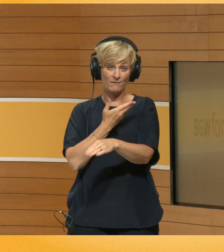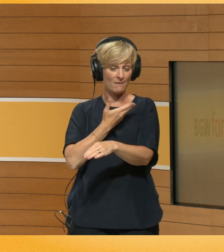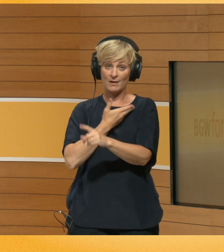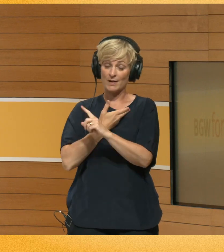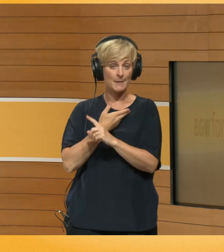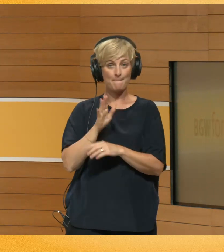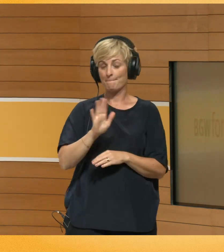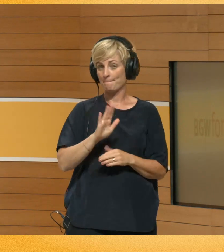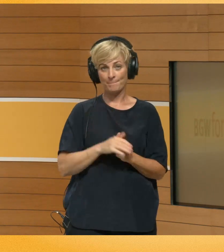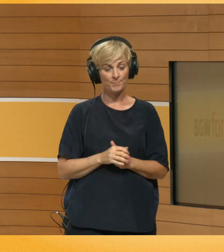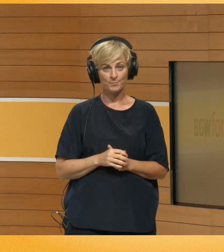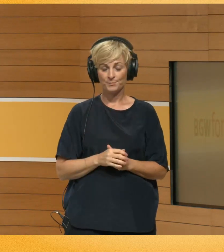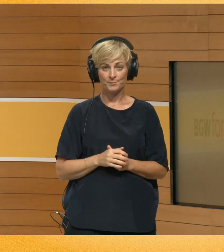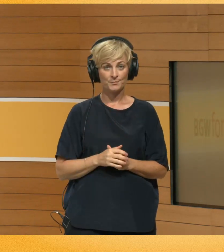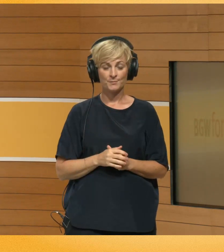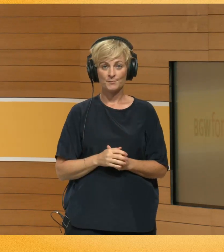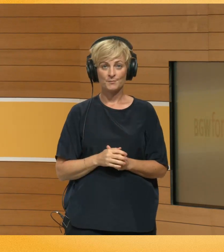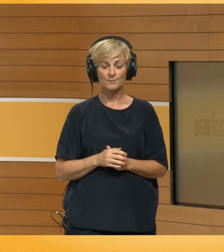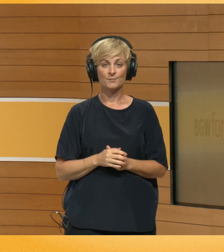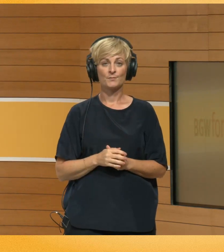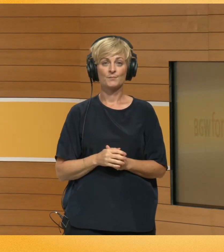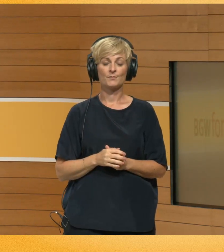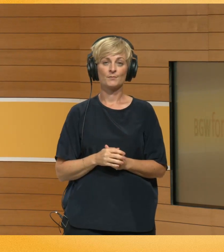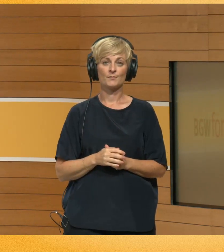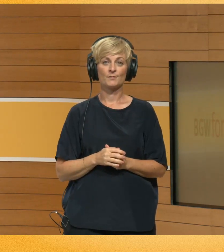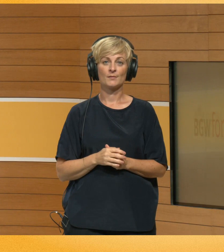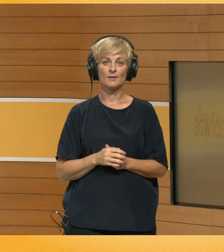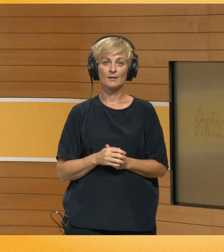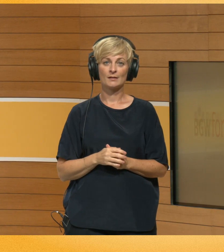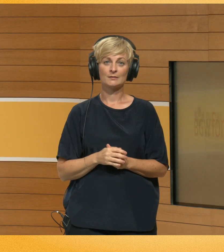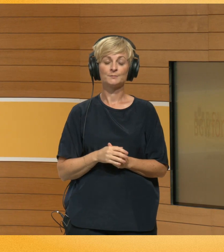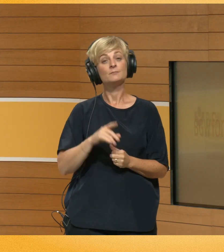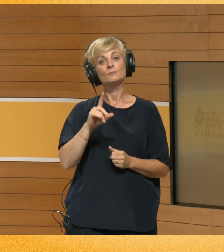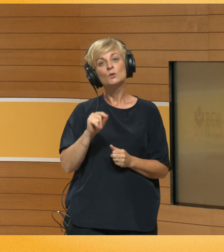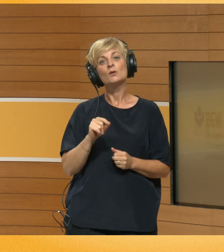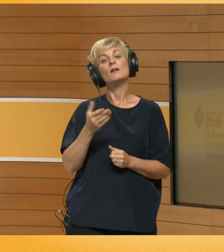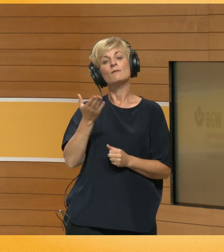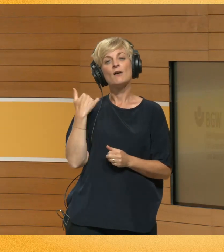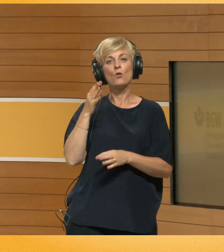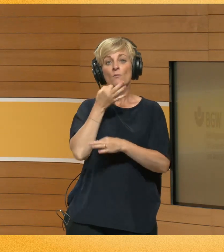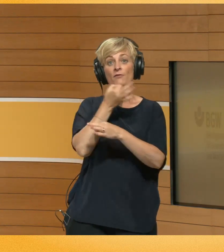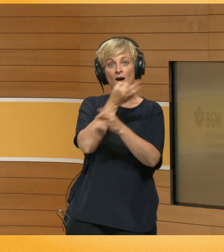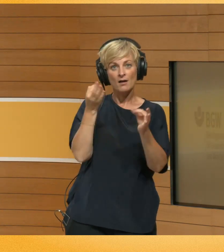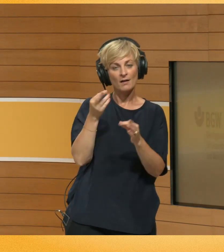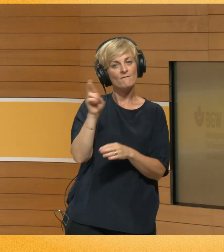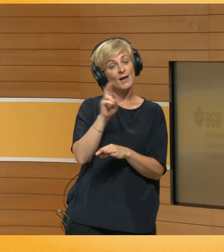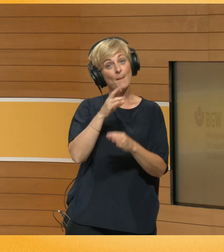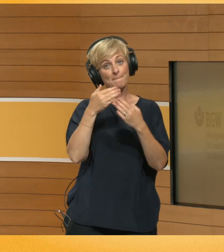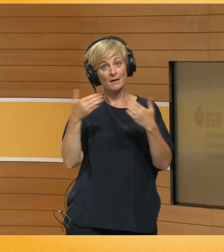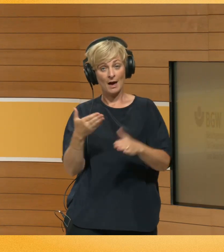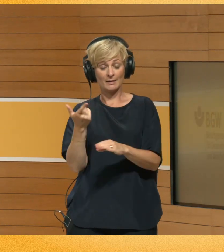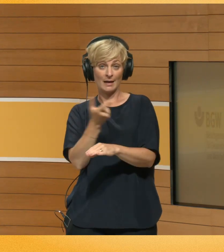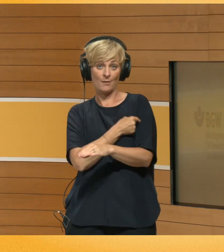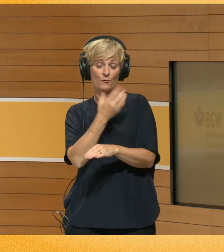hesitancy survey, we noticed that not everybody was being vaccinated. Two